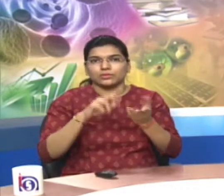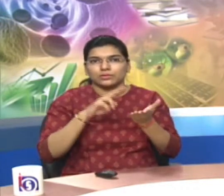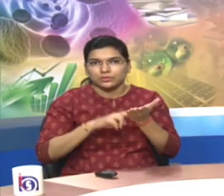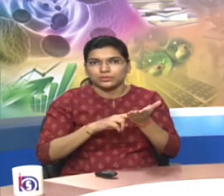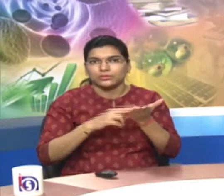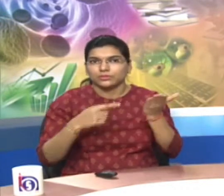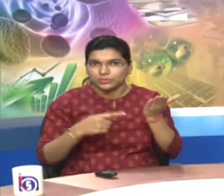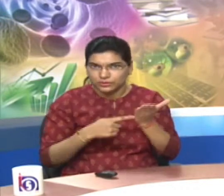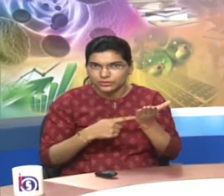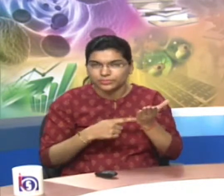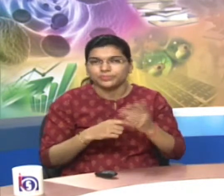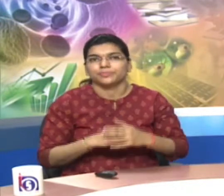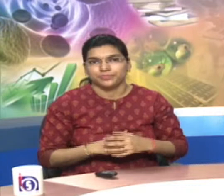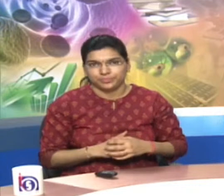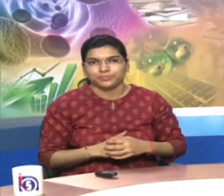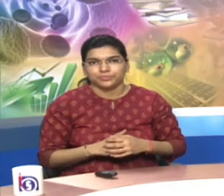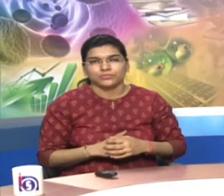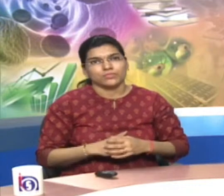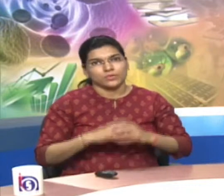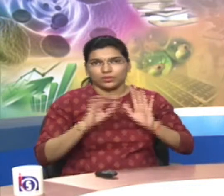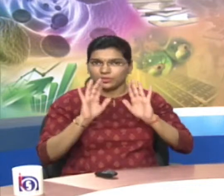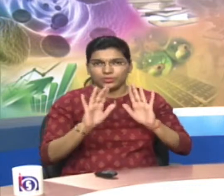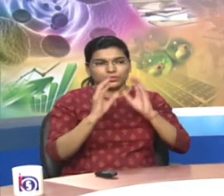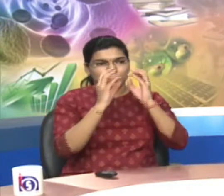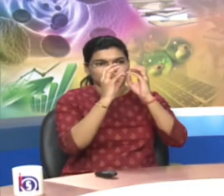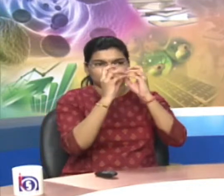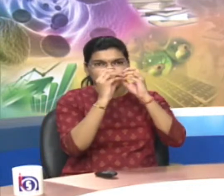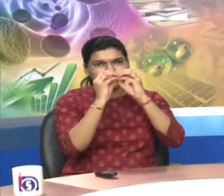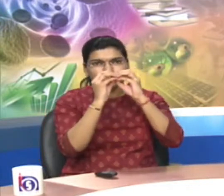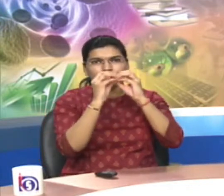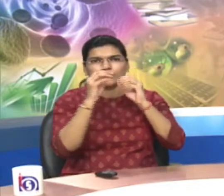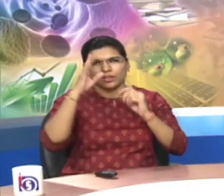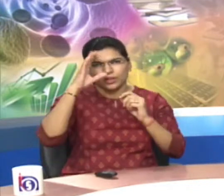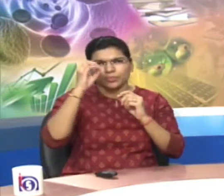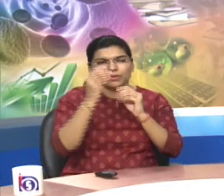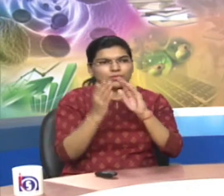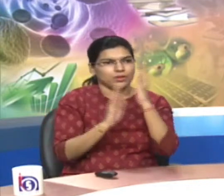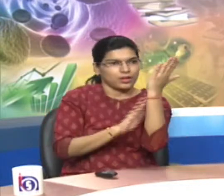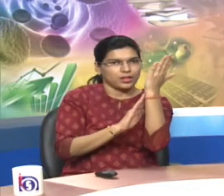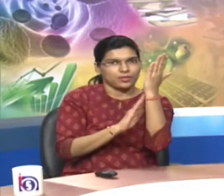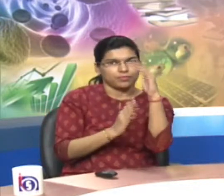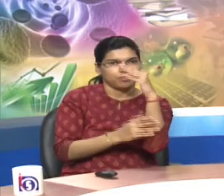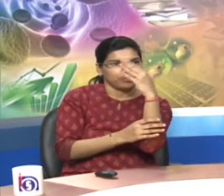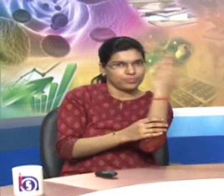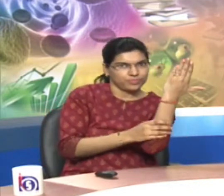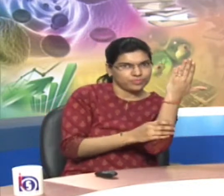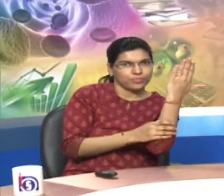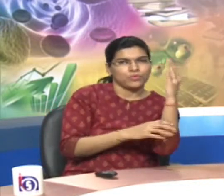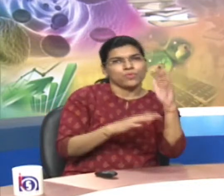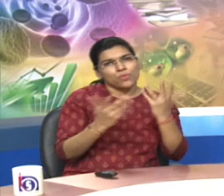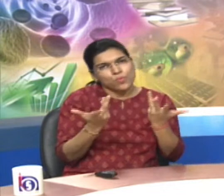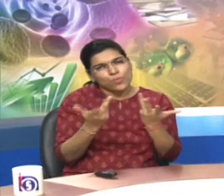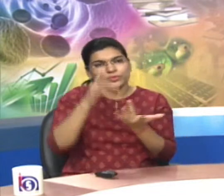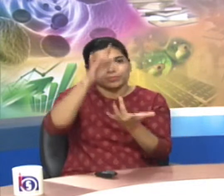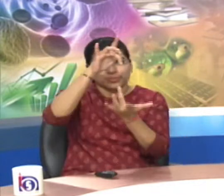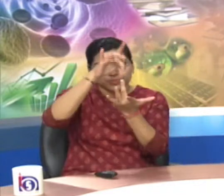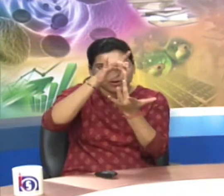is of the word alignment. Now, you have seen the alphabet of